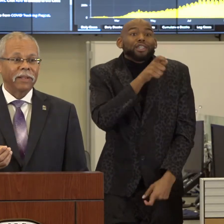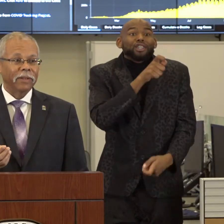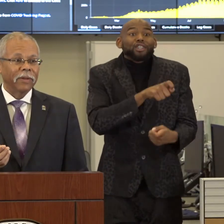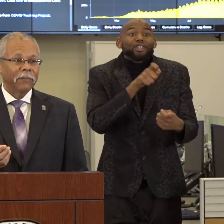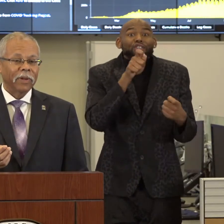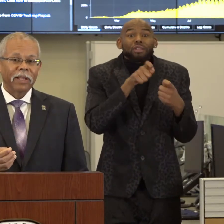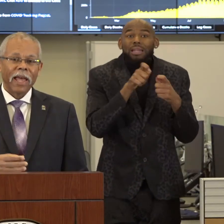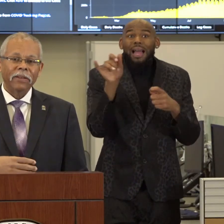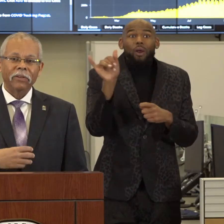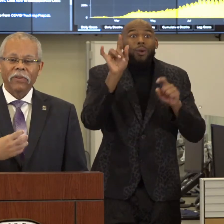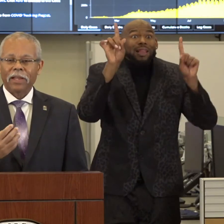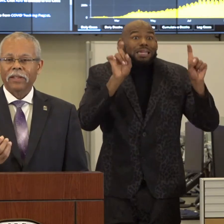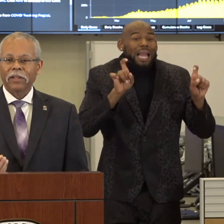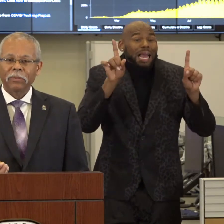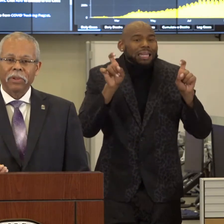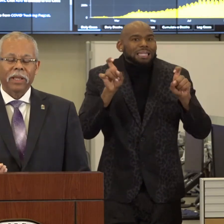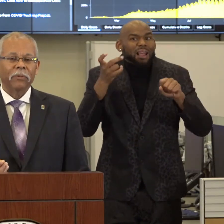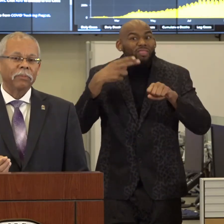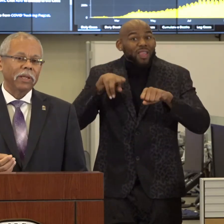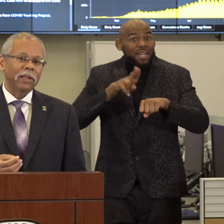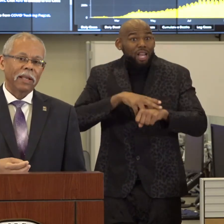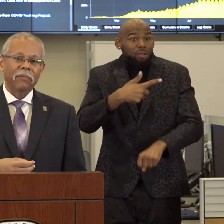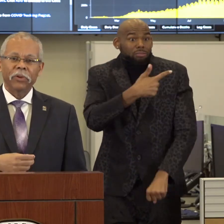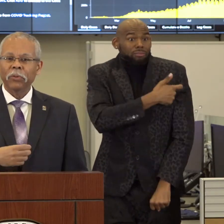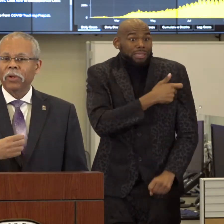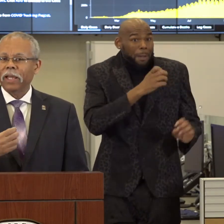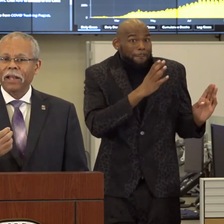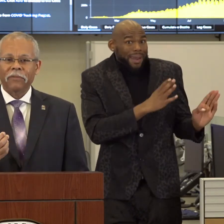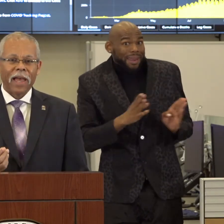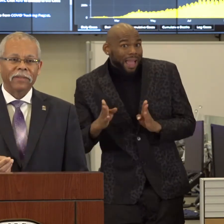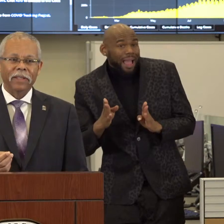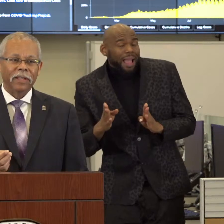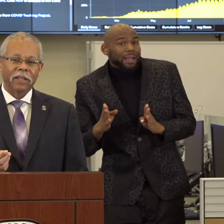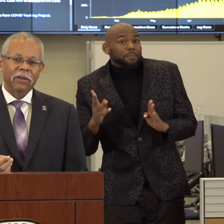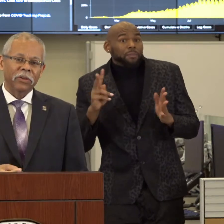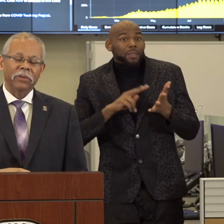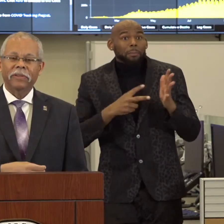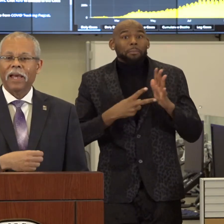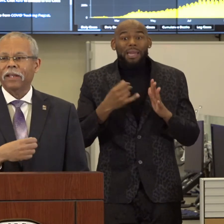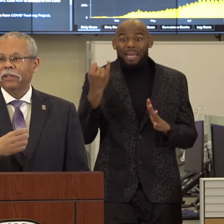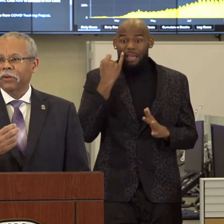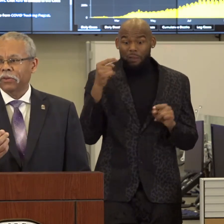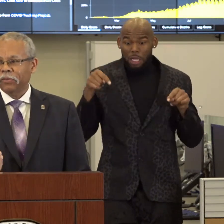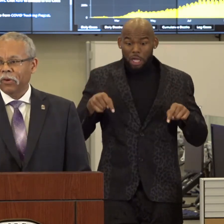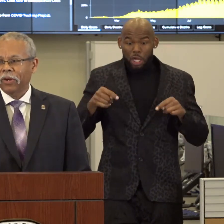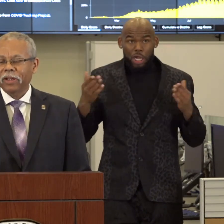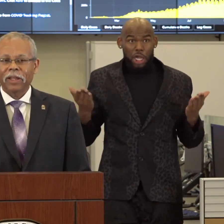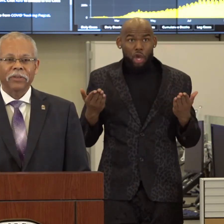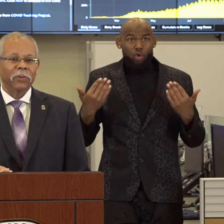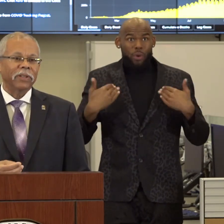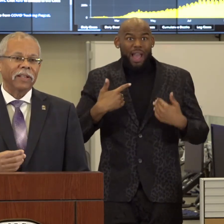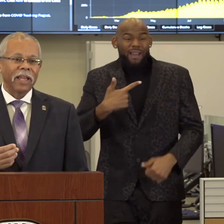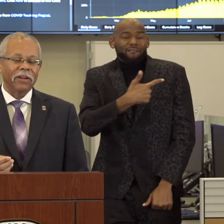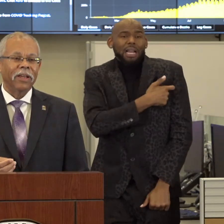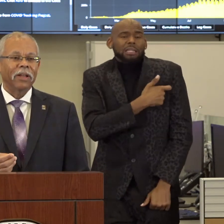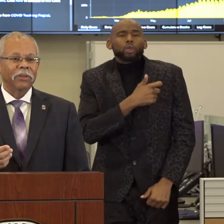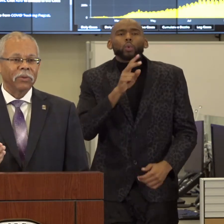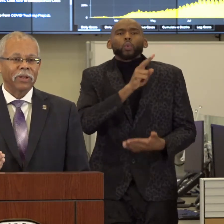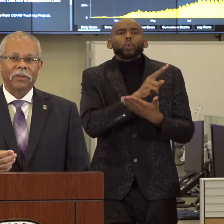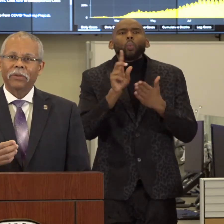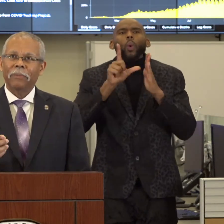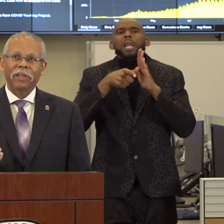with testing. A national vaccination plan would mean that if you got a vaccine here and you decided to go to Florida and 2 weeks